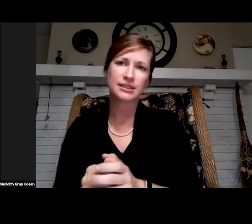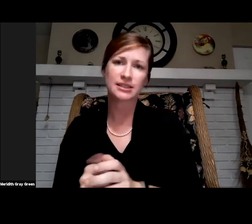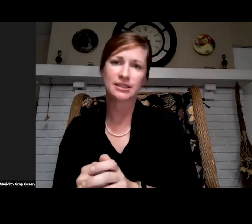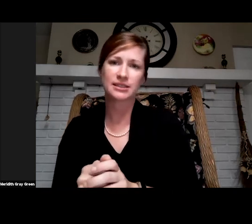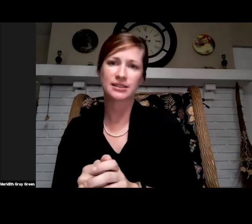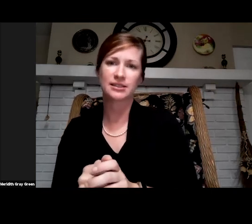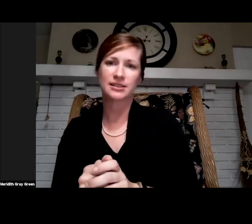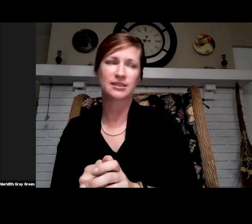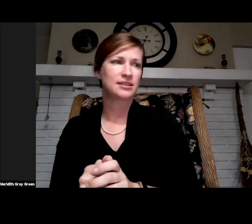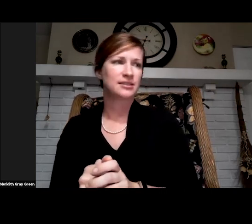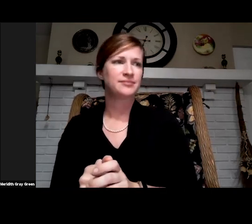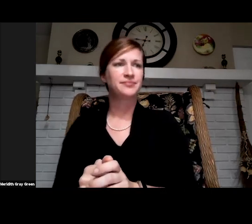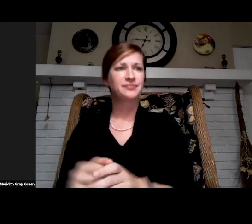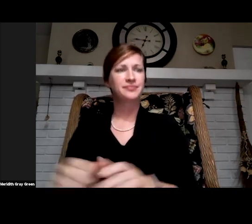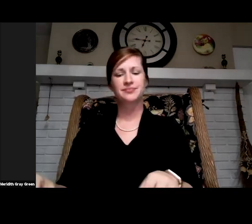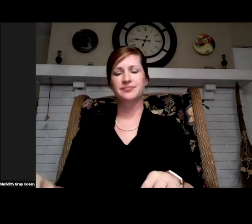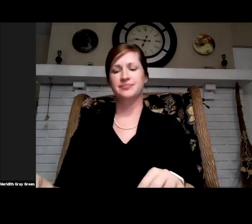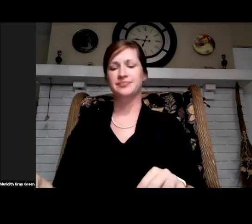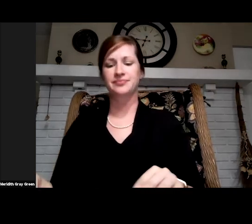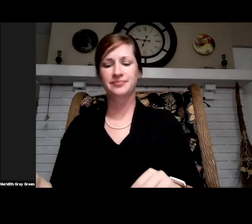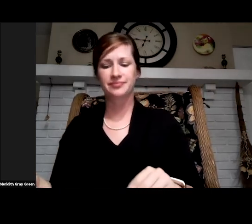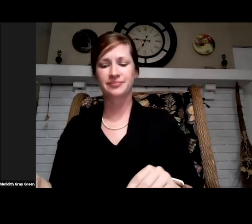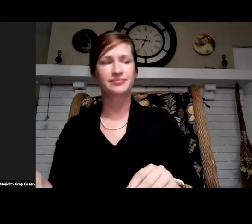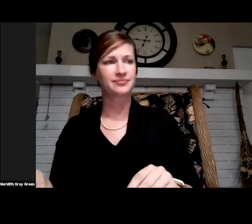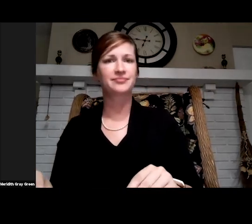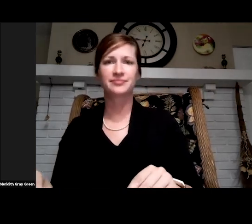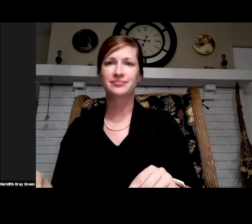it shows that what the people are going through the art.